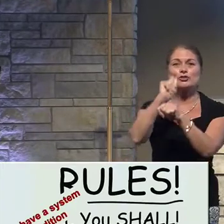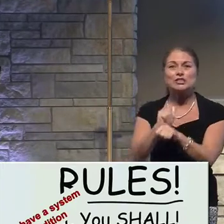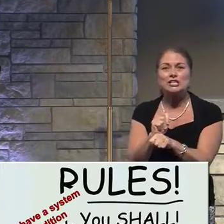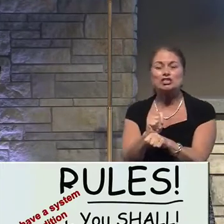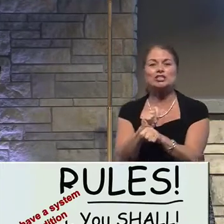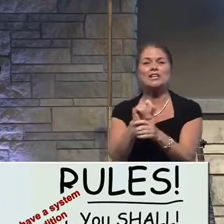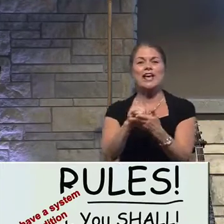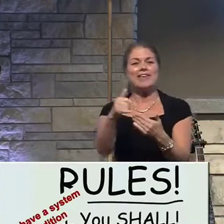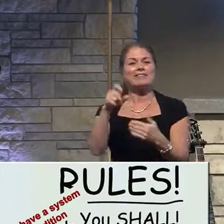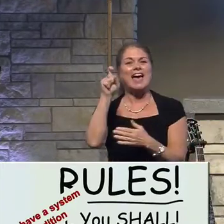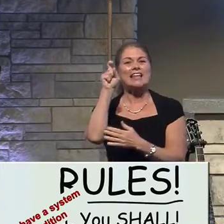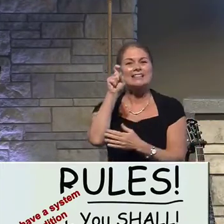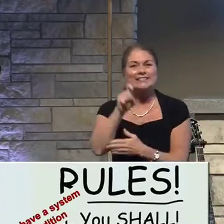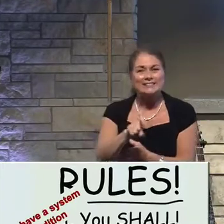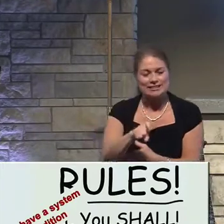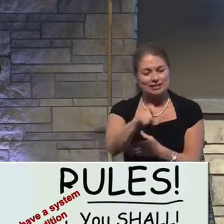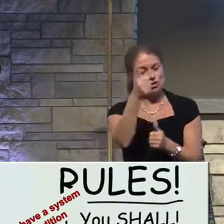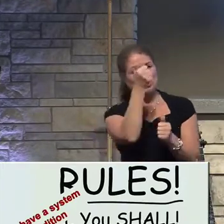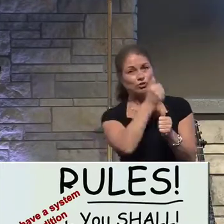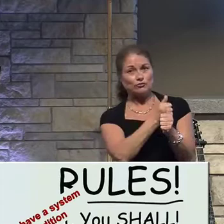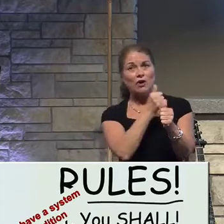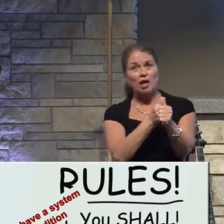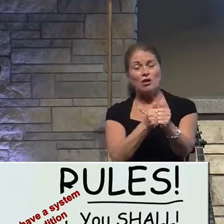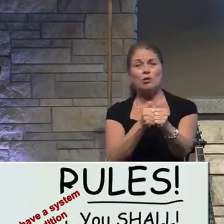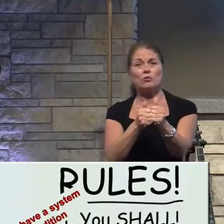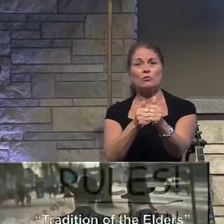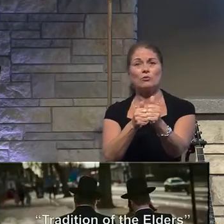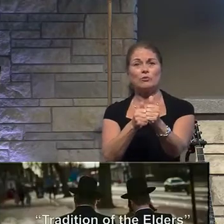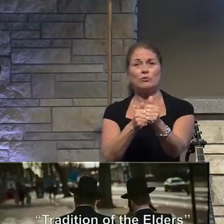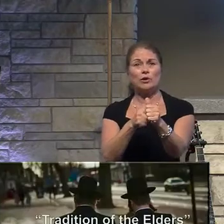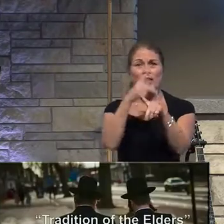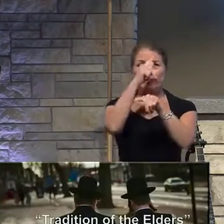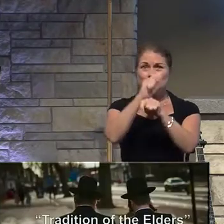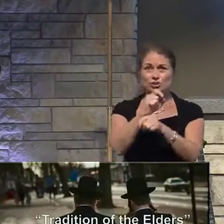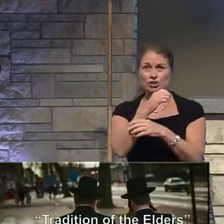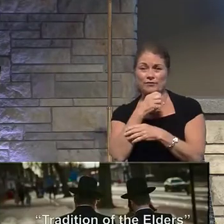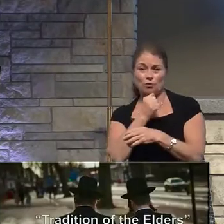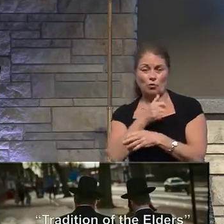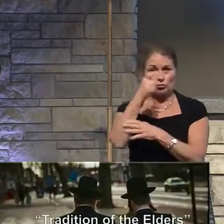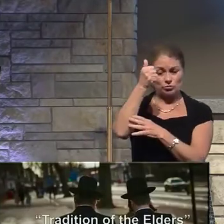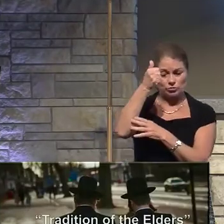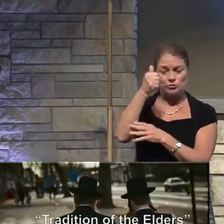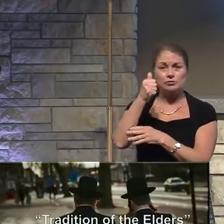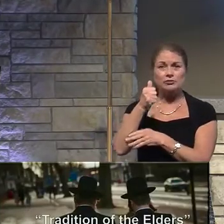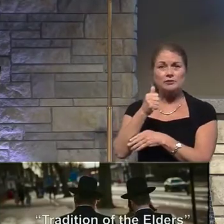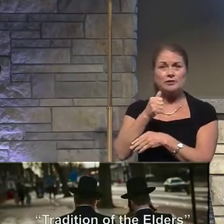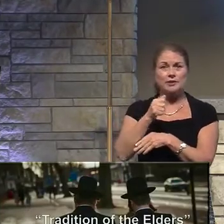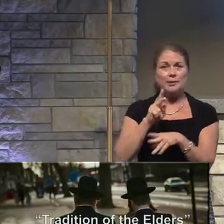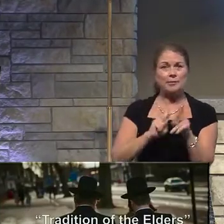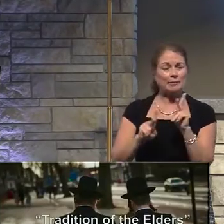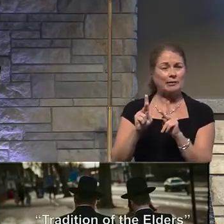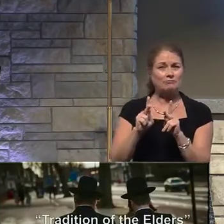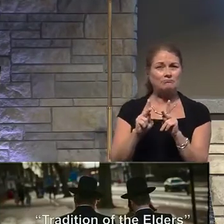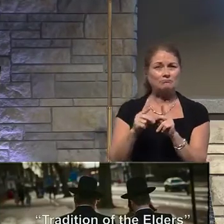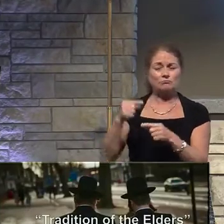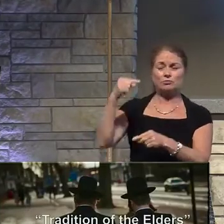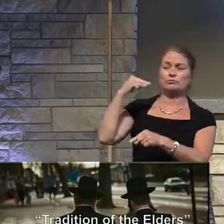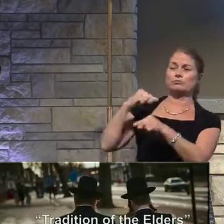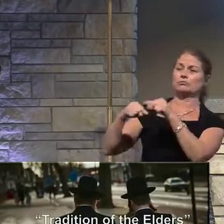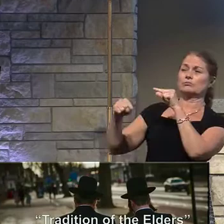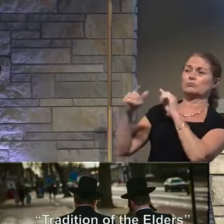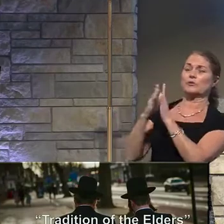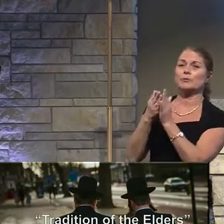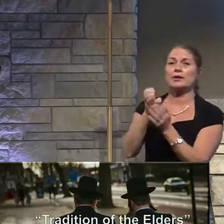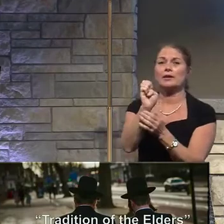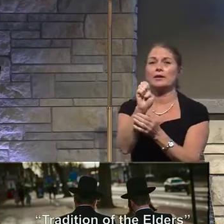that had to be followed. The tradition of the elders, it goes all the way back to the book of